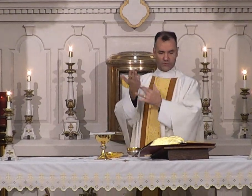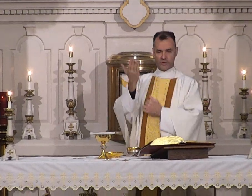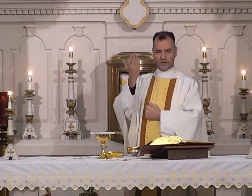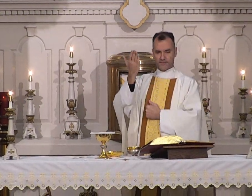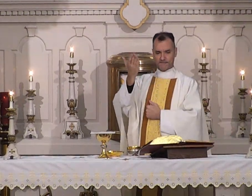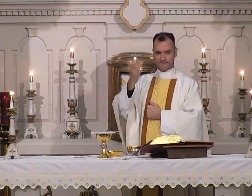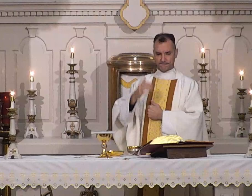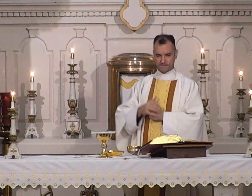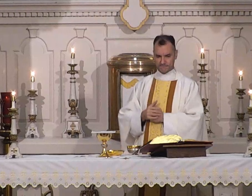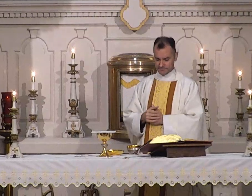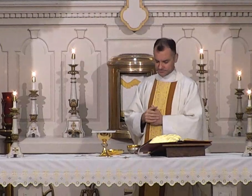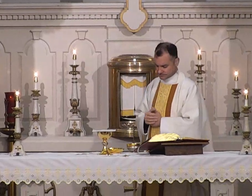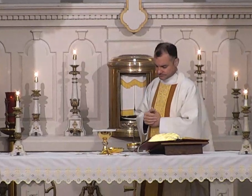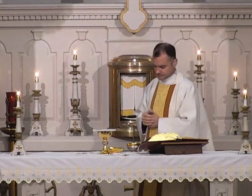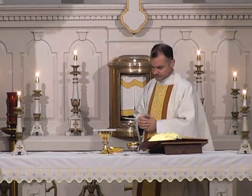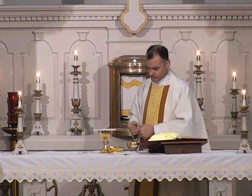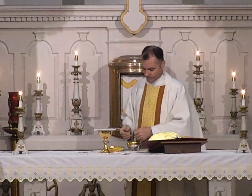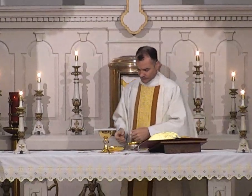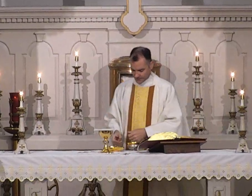through him.